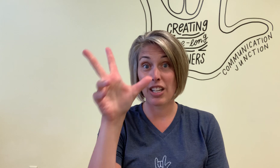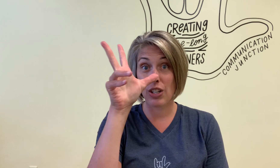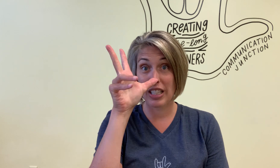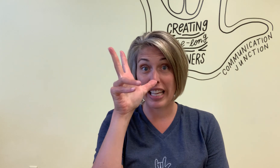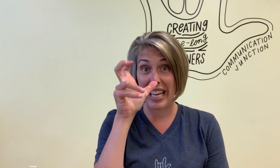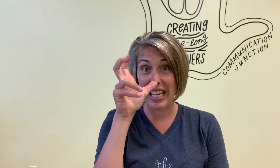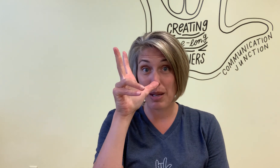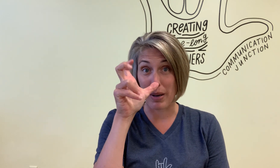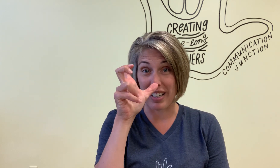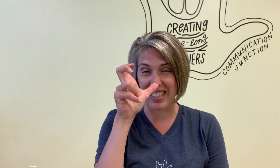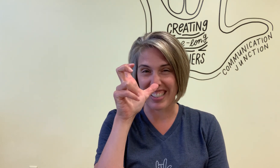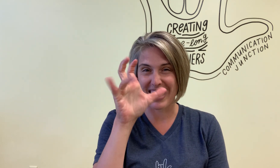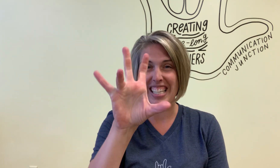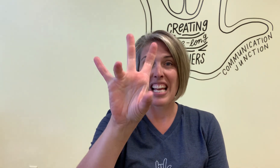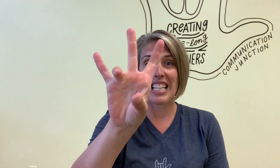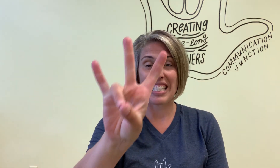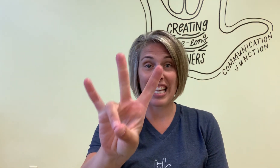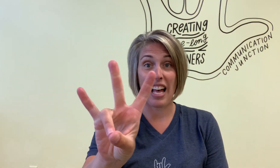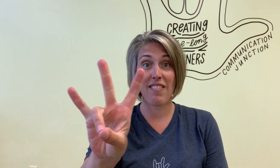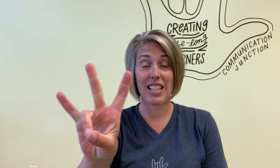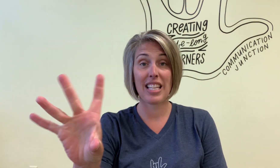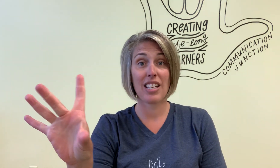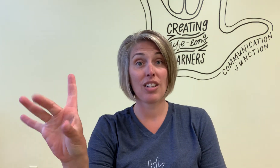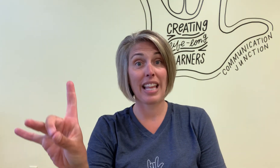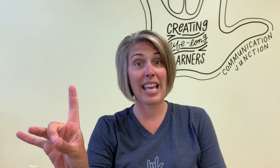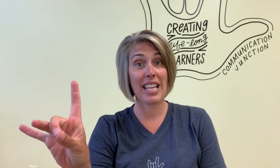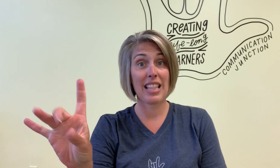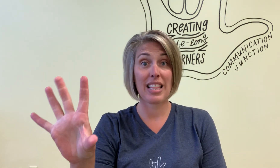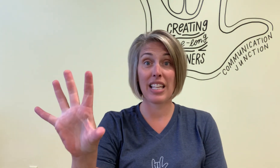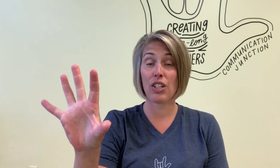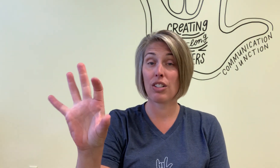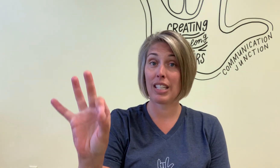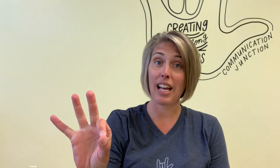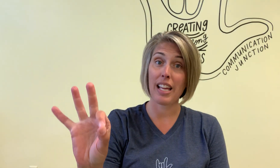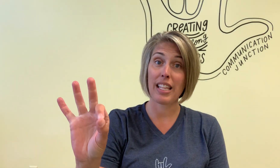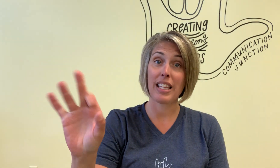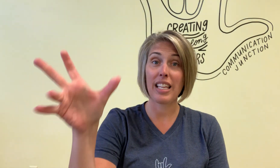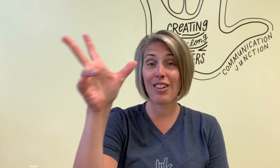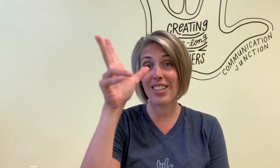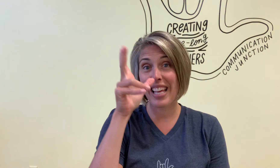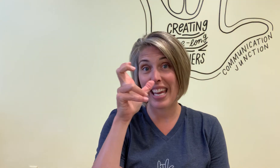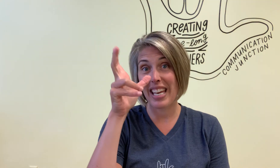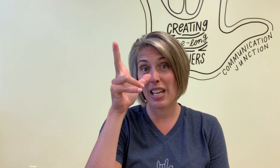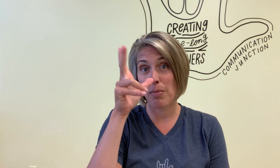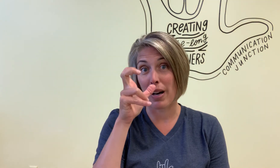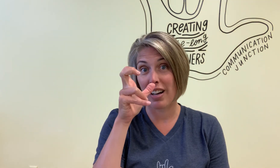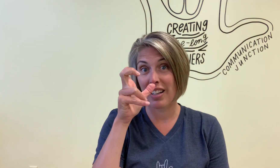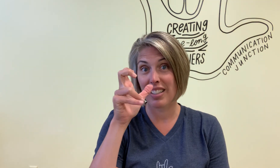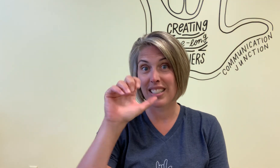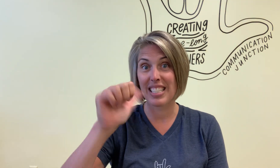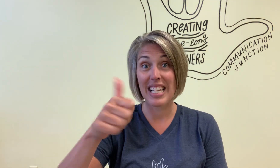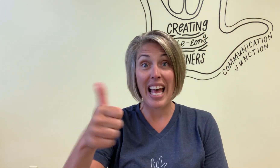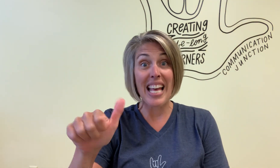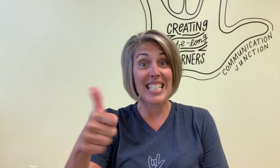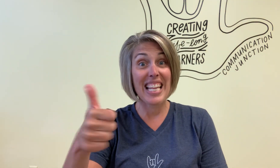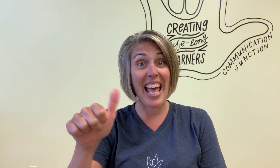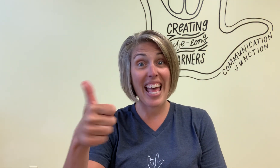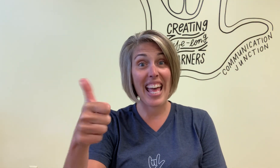little ladybugs. 7 little, 8 little, 9 little ladybugs.